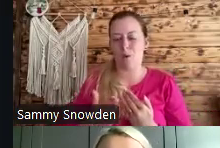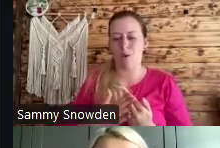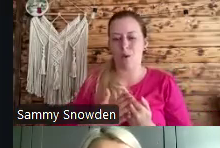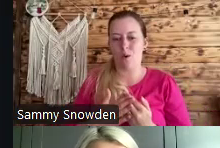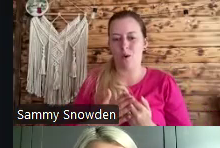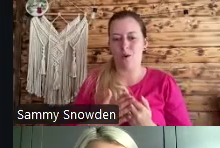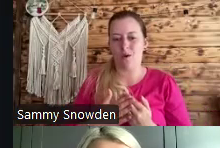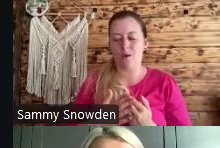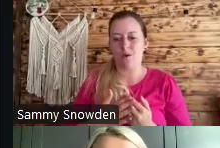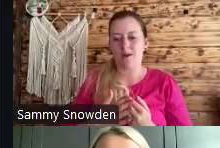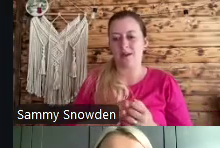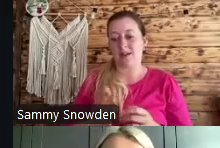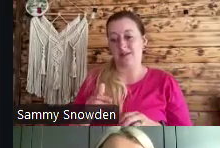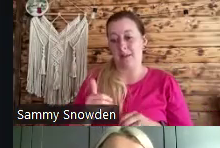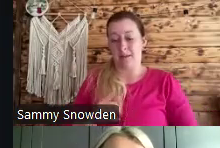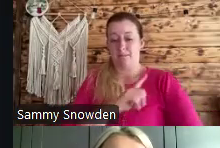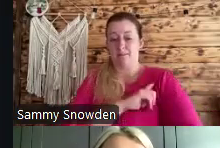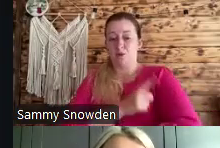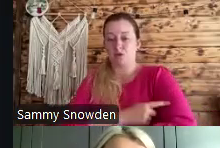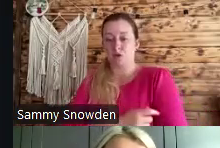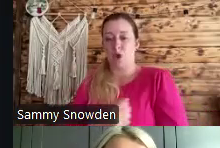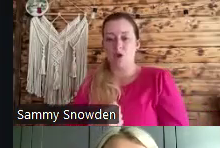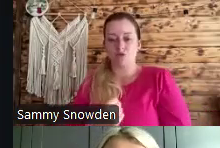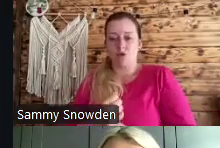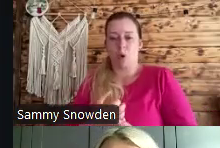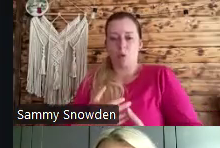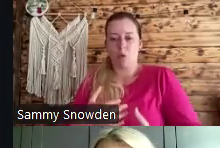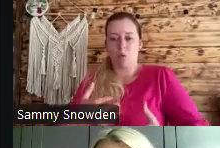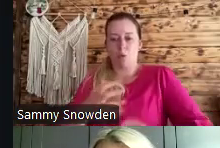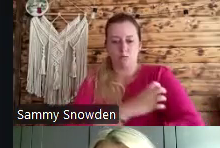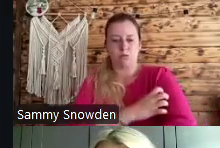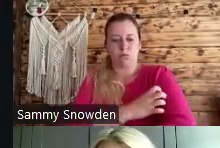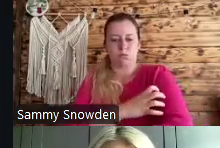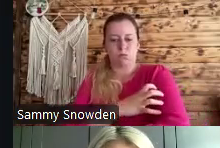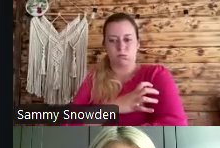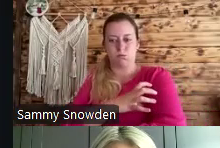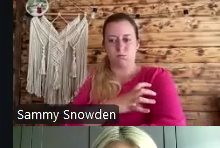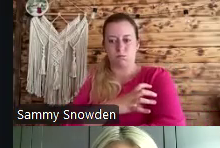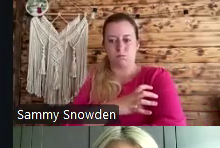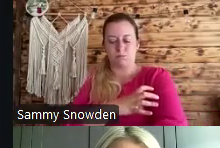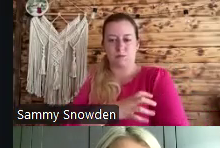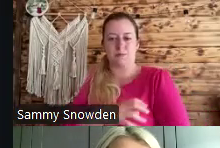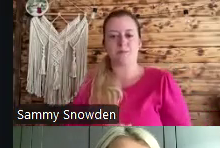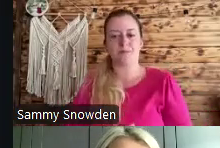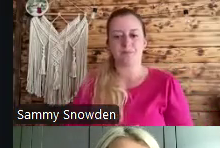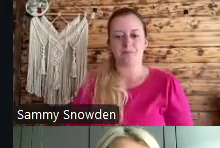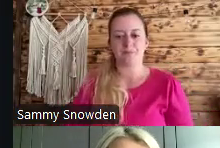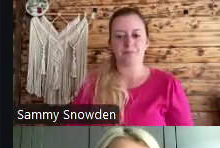growth, breaking down food. We all lack natural enzymes. And especially if we don't have a pancreas, we need enzymes, don't